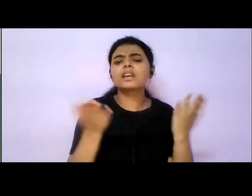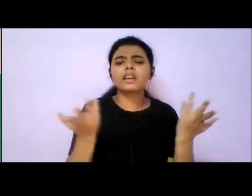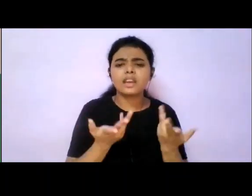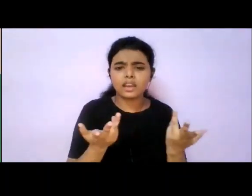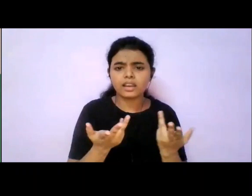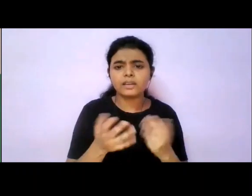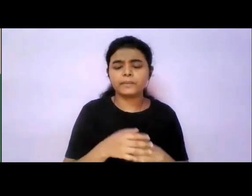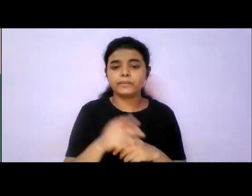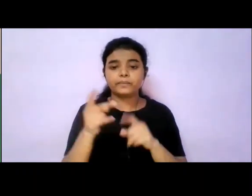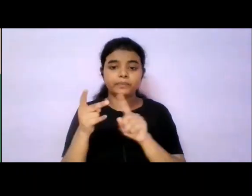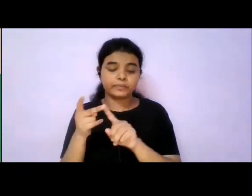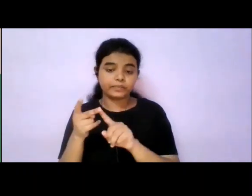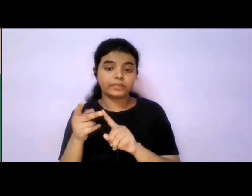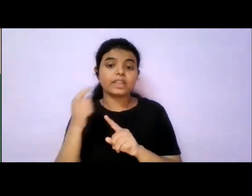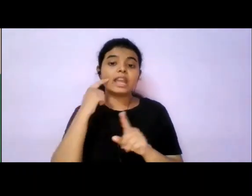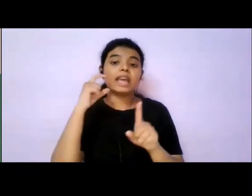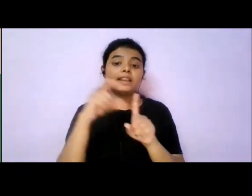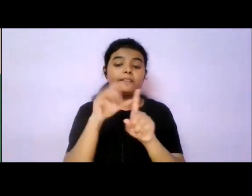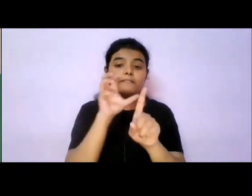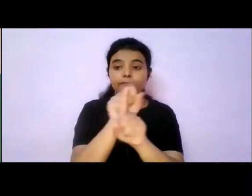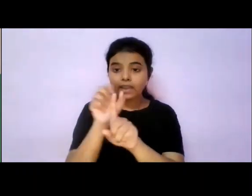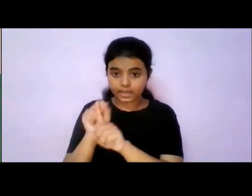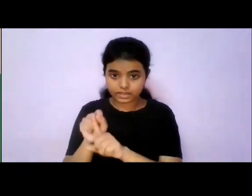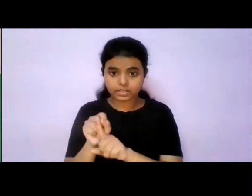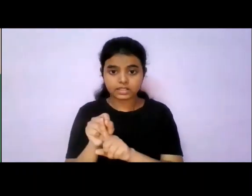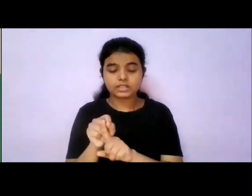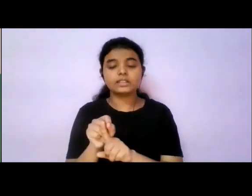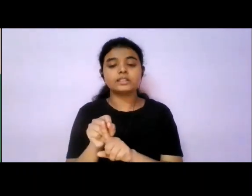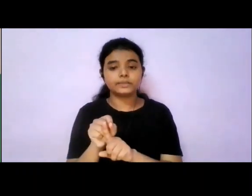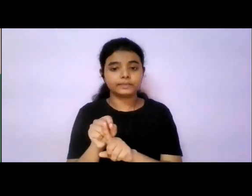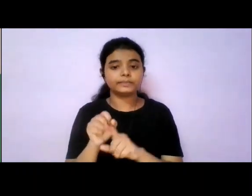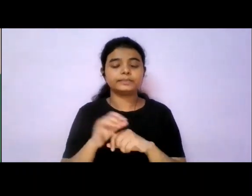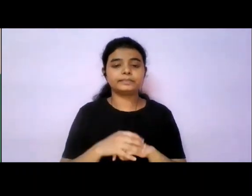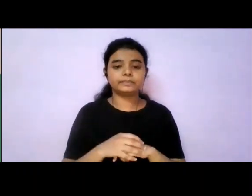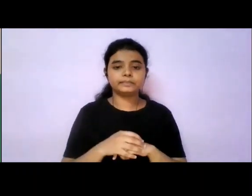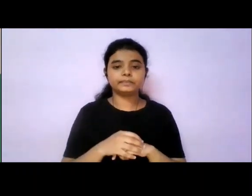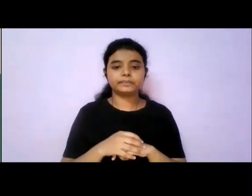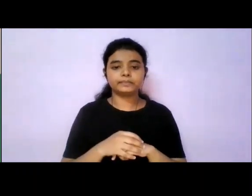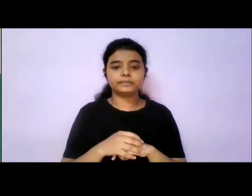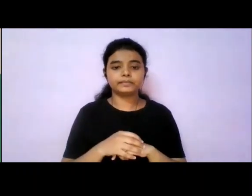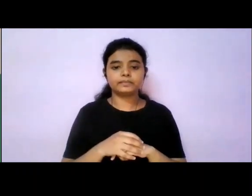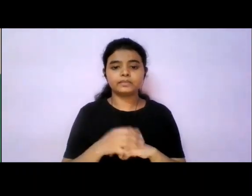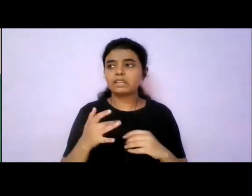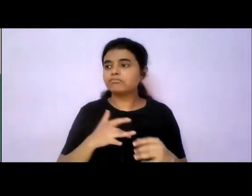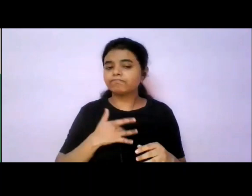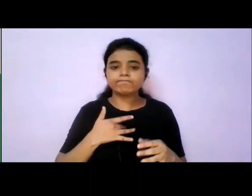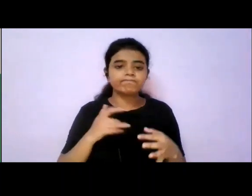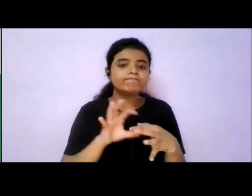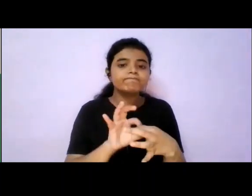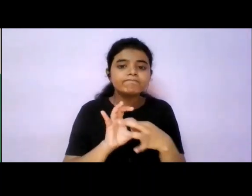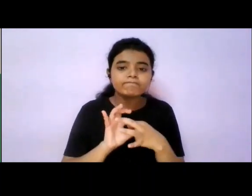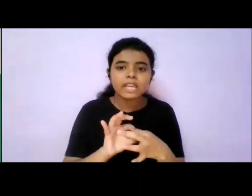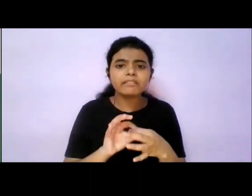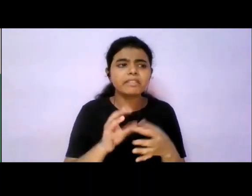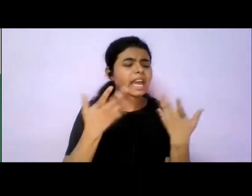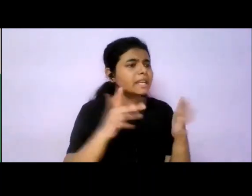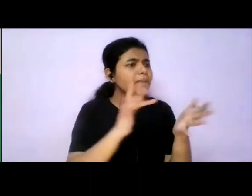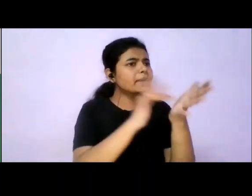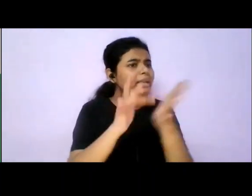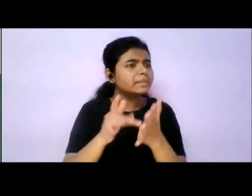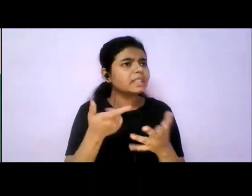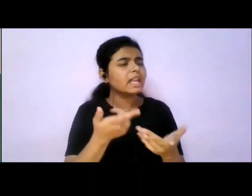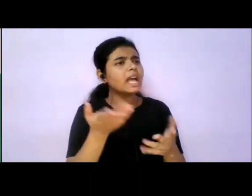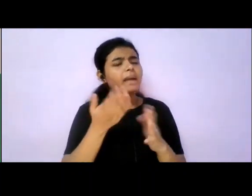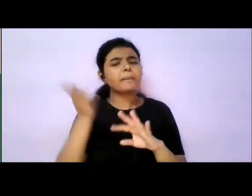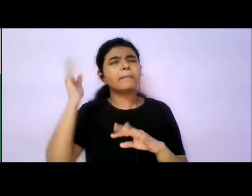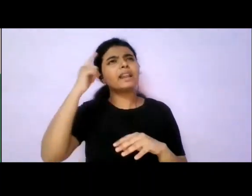Second, we have identifications and attachments. We have emotional attachments to places. There's something about